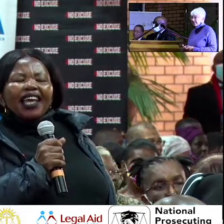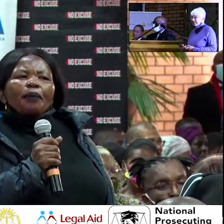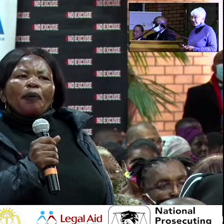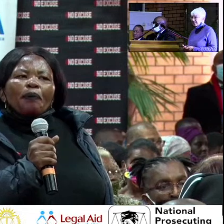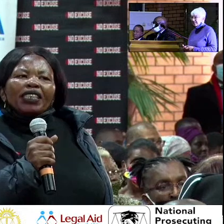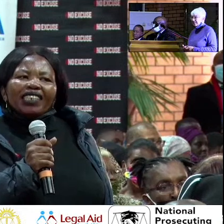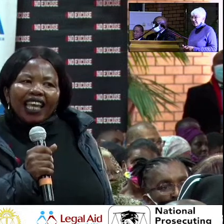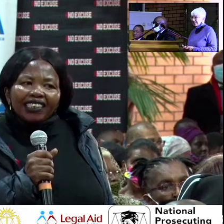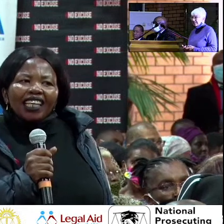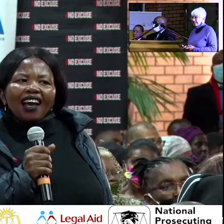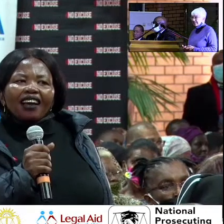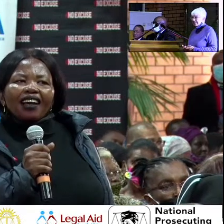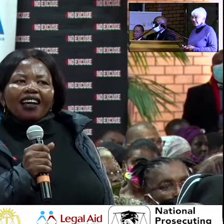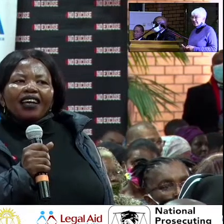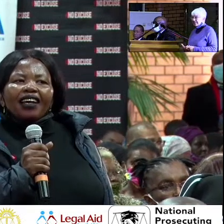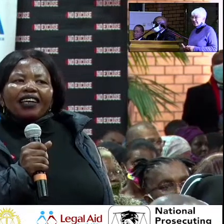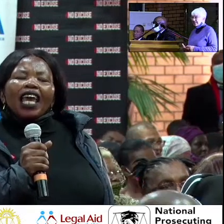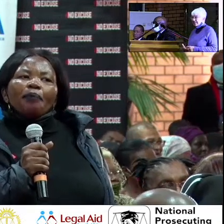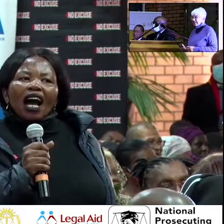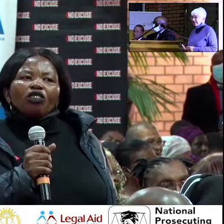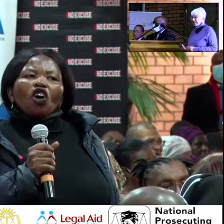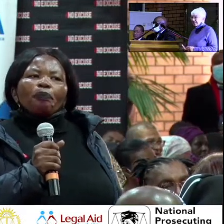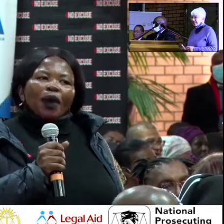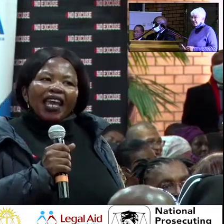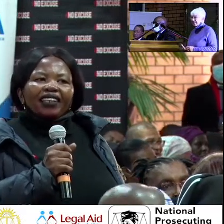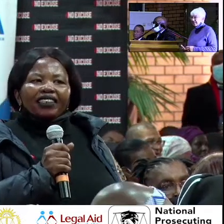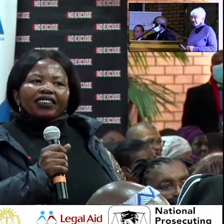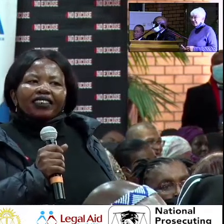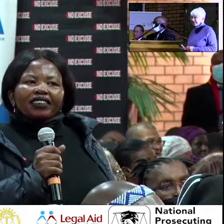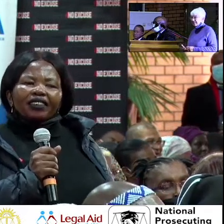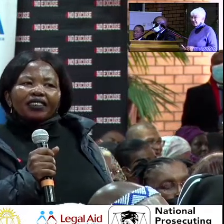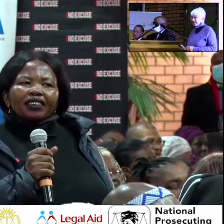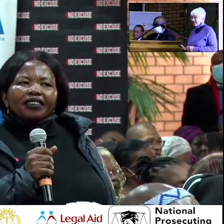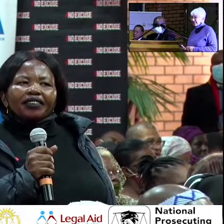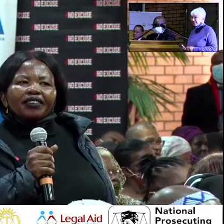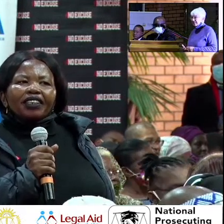And the perpetrator came out on bail